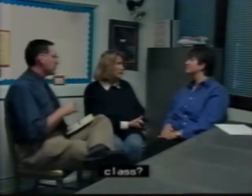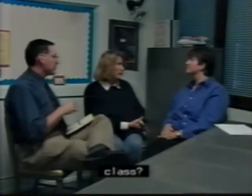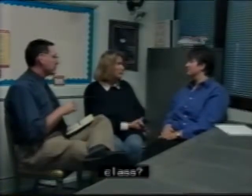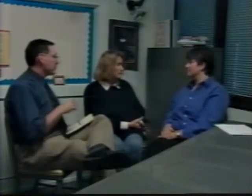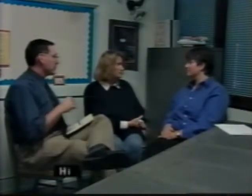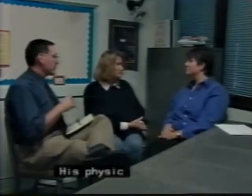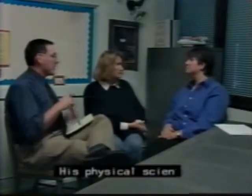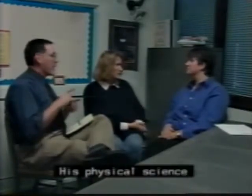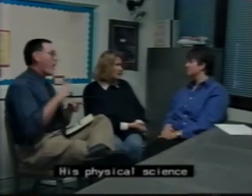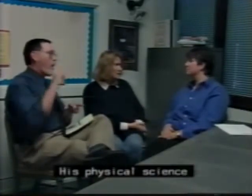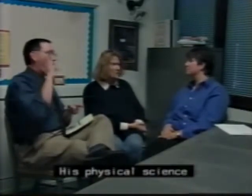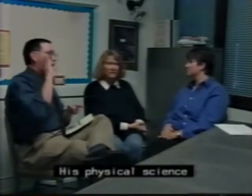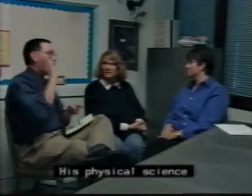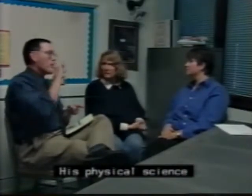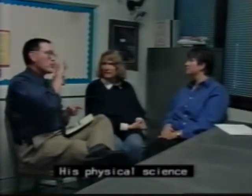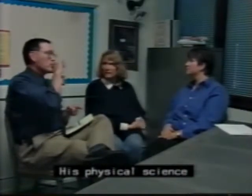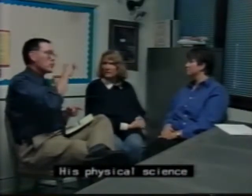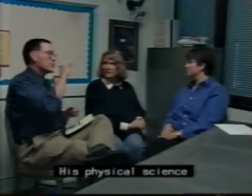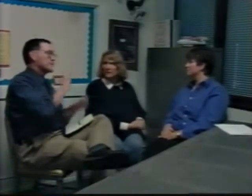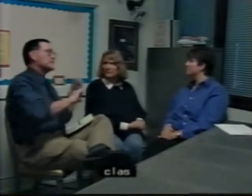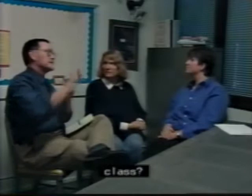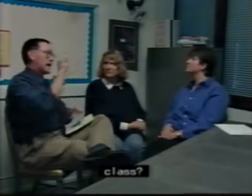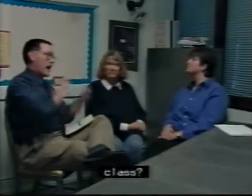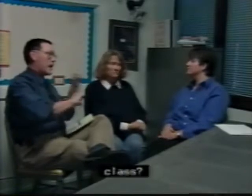class, his physical science class?